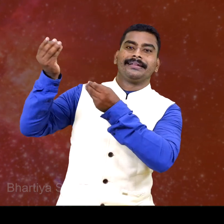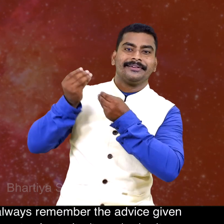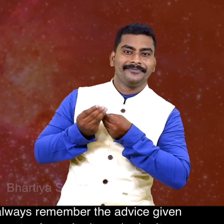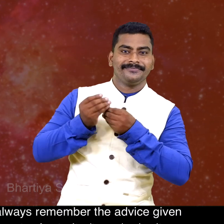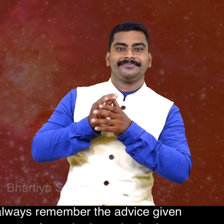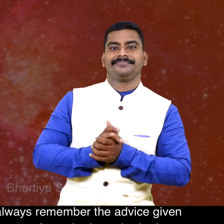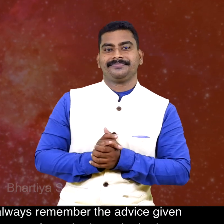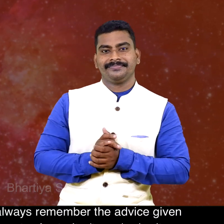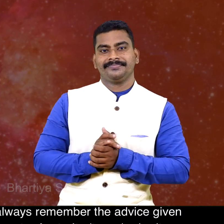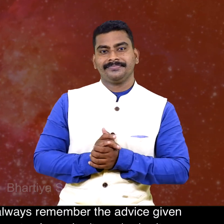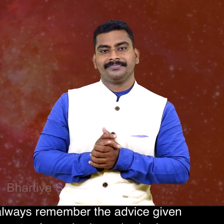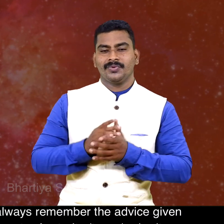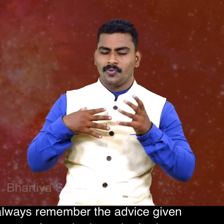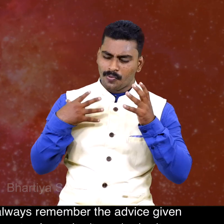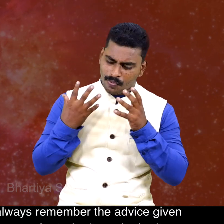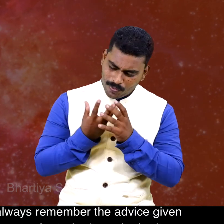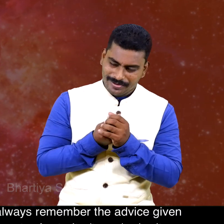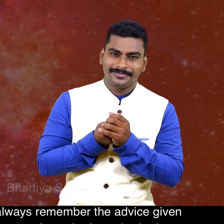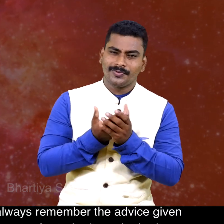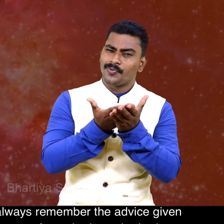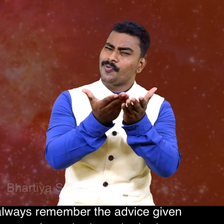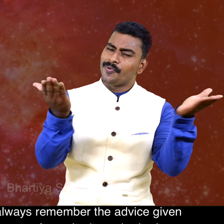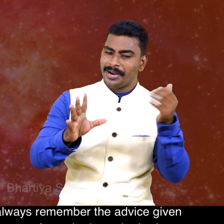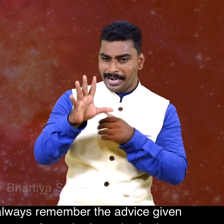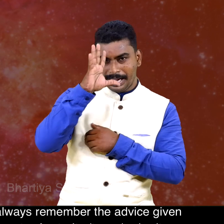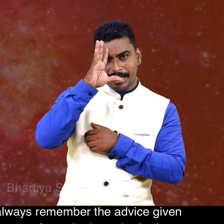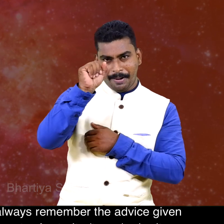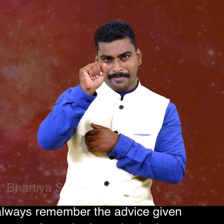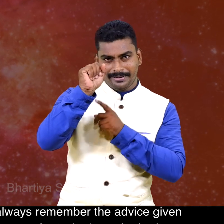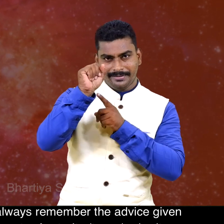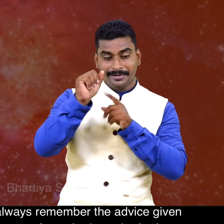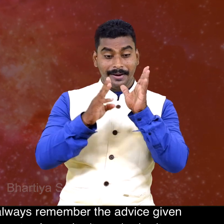We should always remember the advice given in Mahabharata: